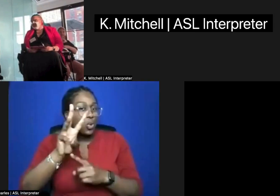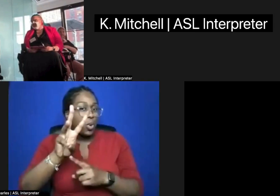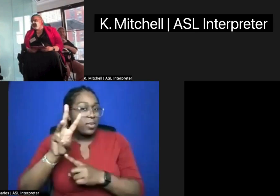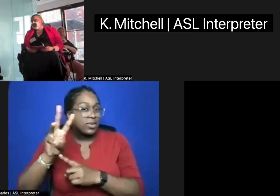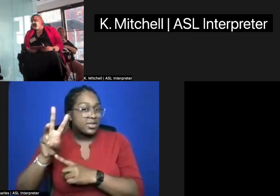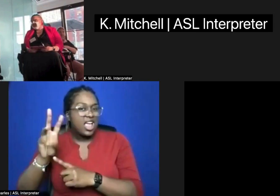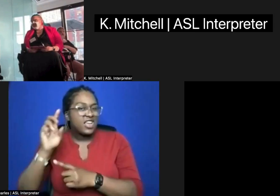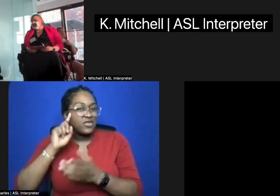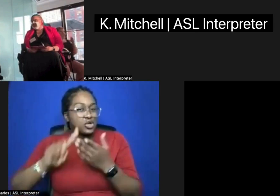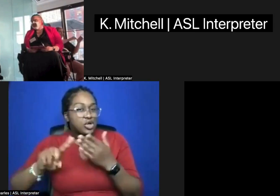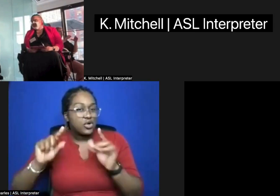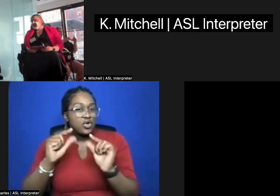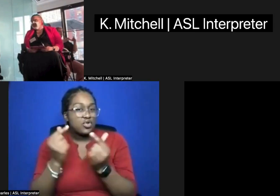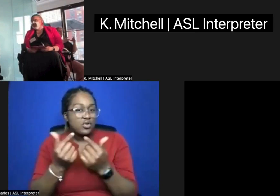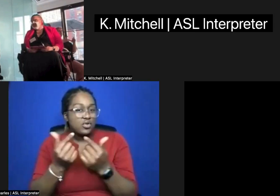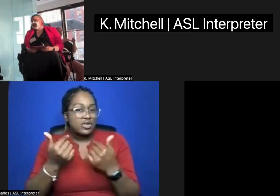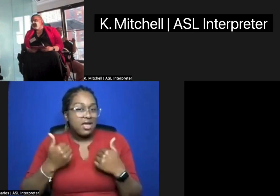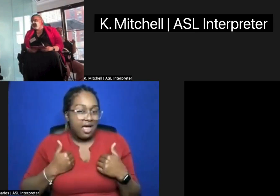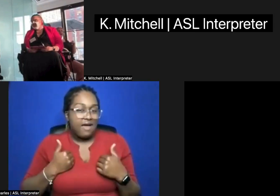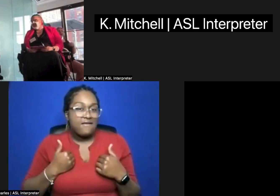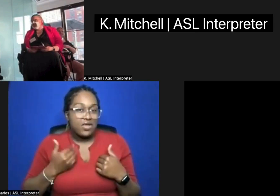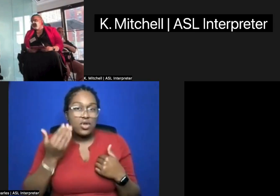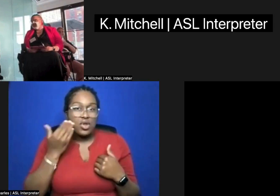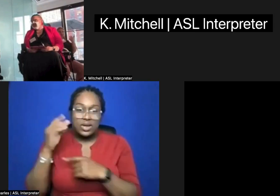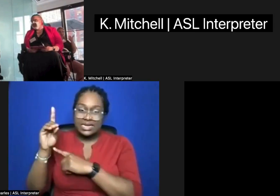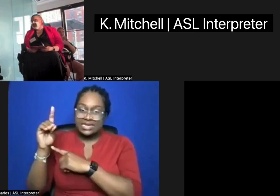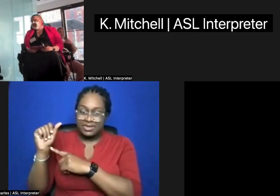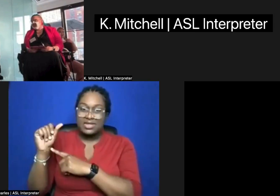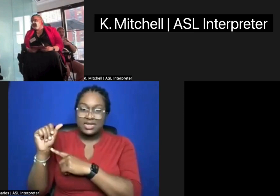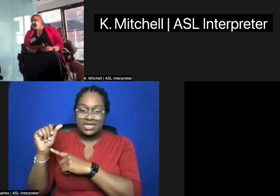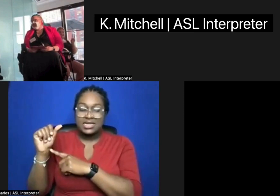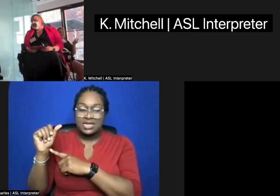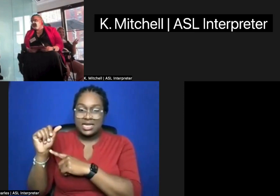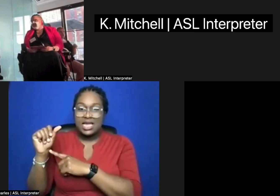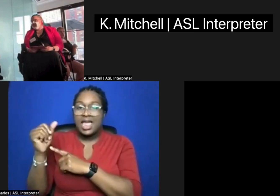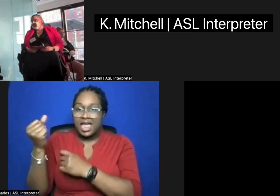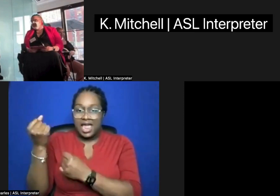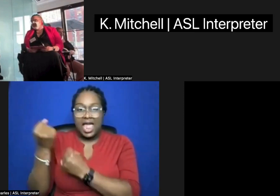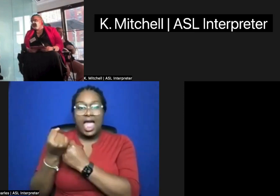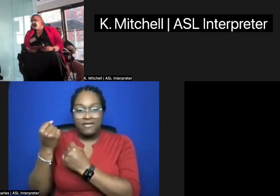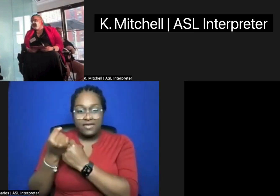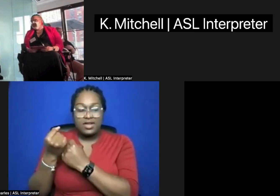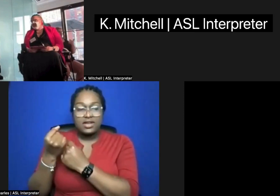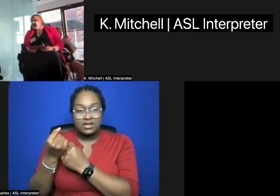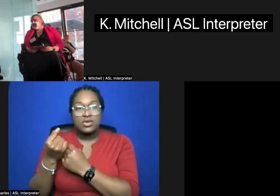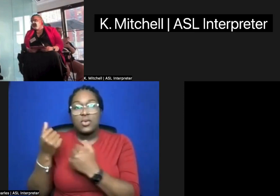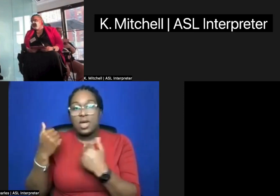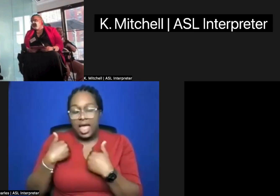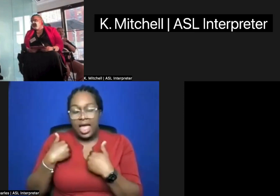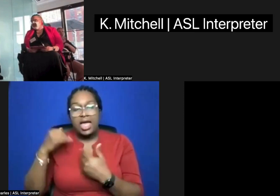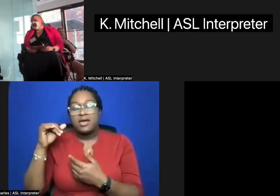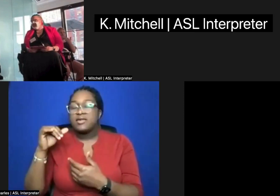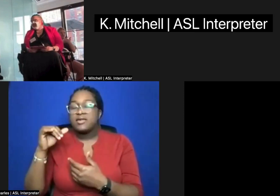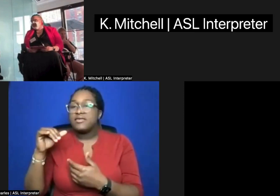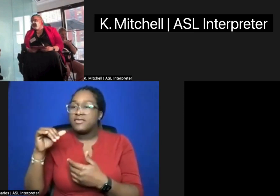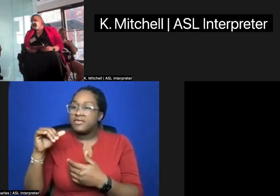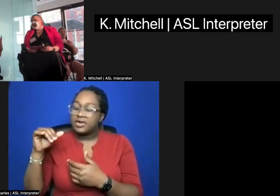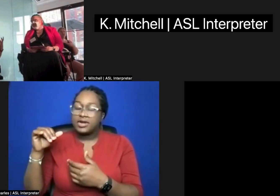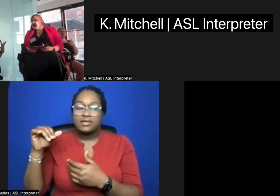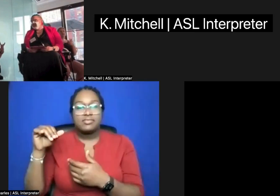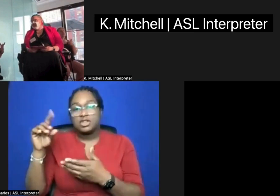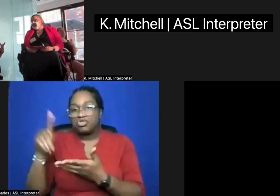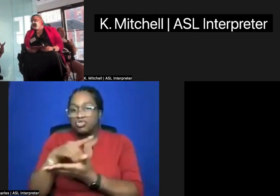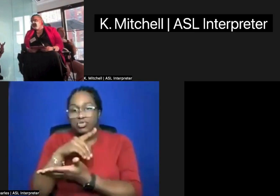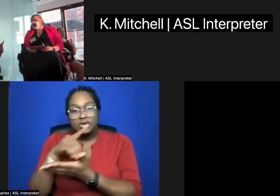that have, disability rights practices. We have a disability rights practice. We have an employment discrimination practice. We have